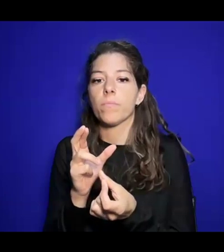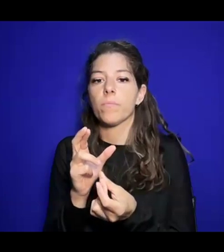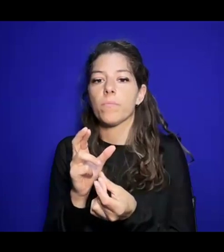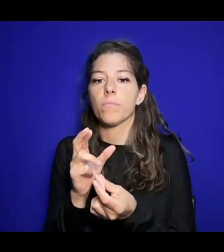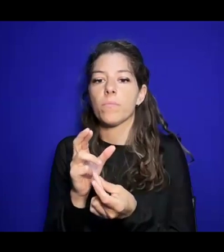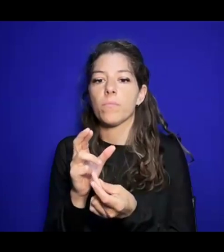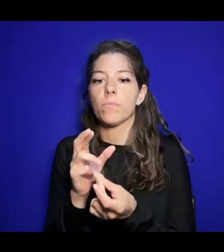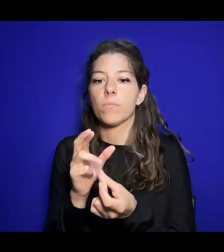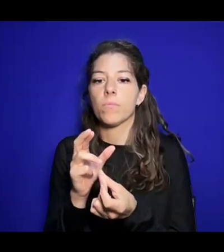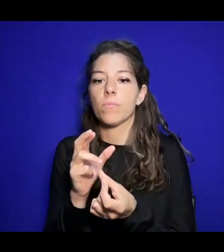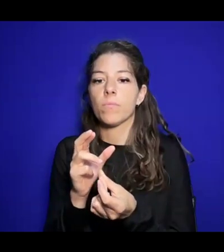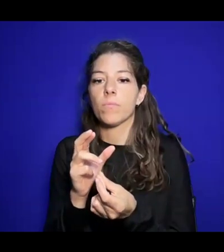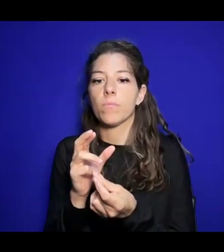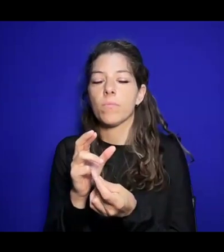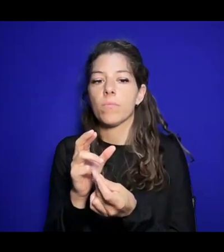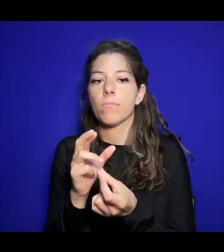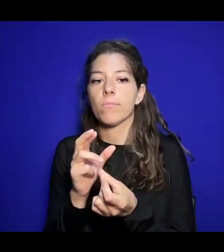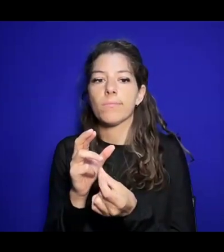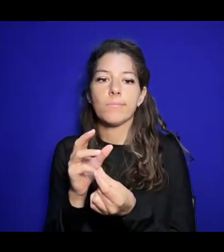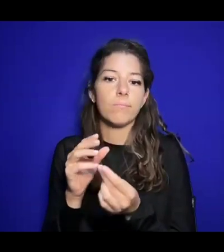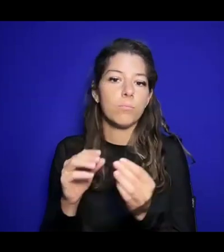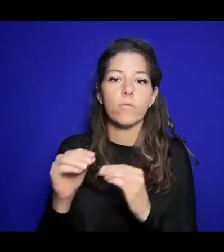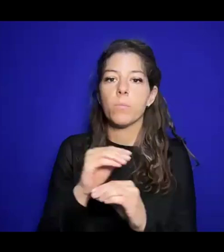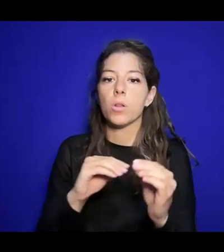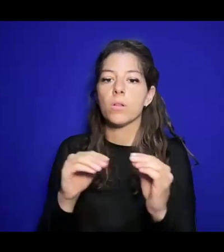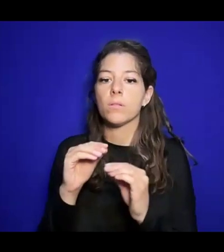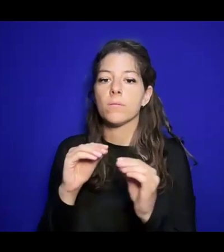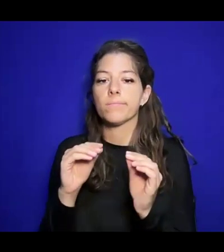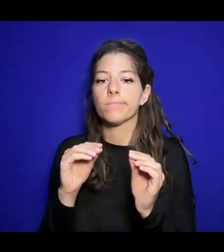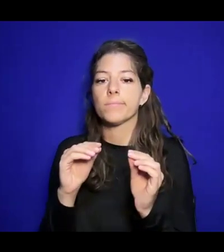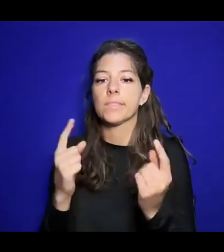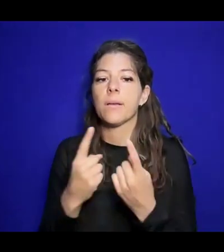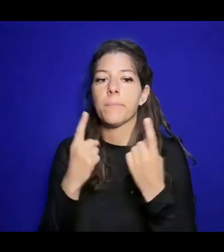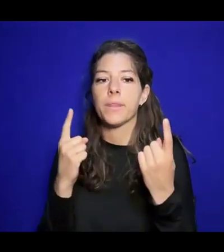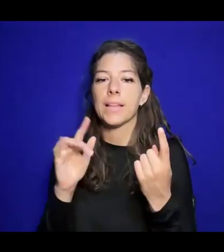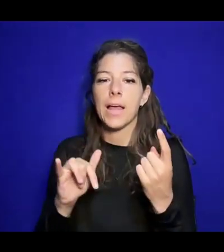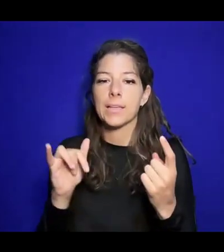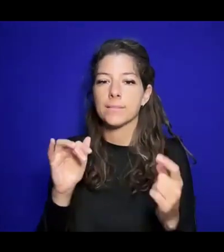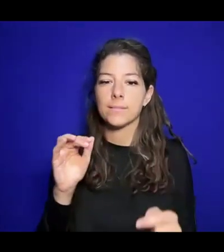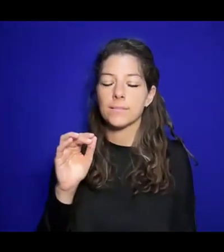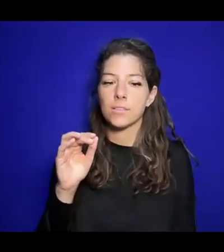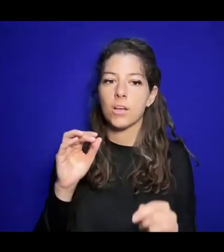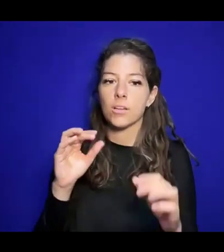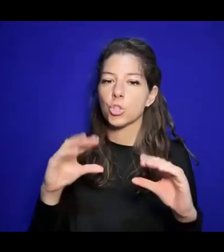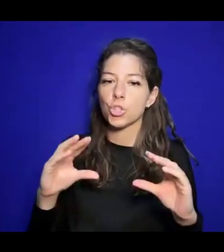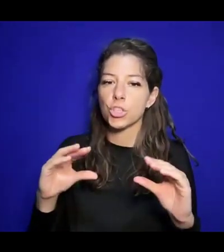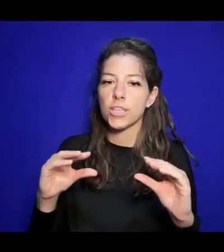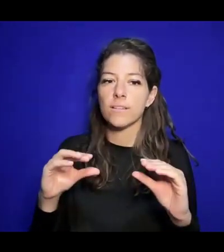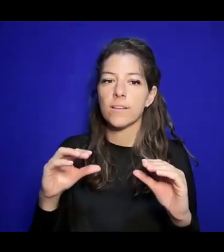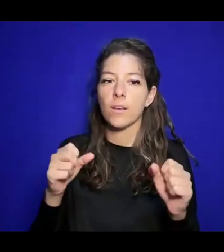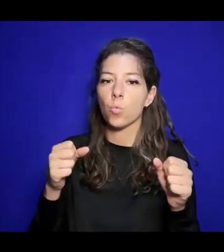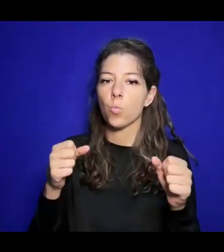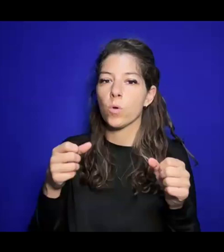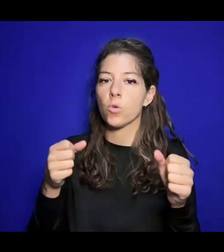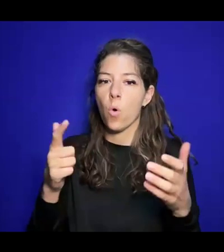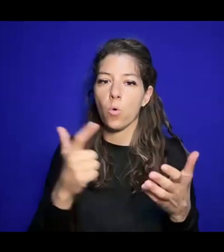portable um, I want to say something like a commode chair with a cushion on it that they can wheel you, hose